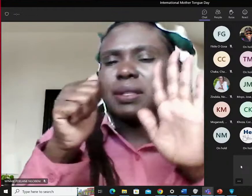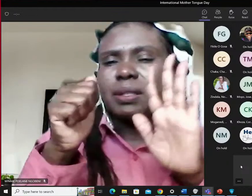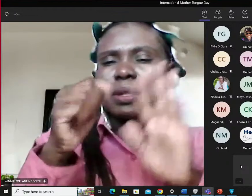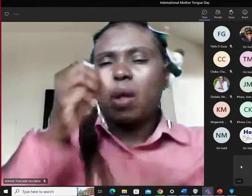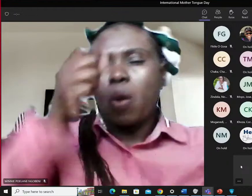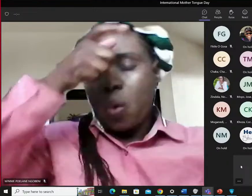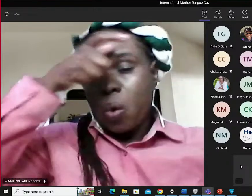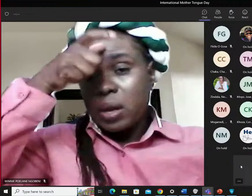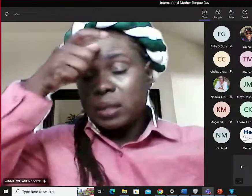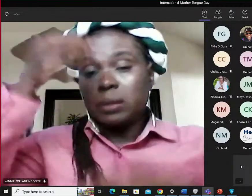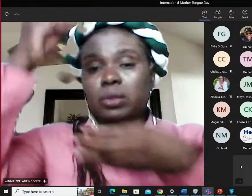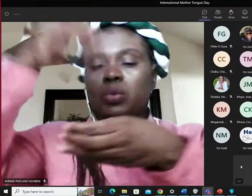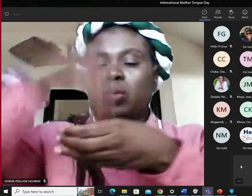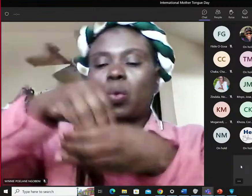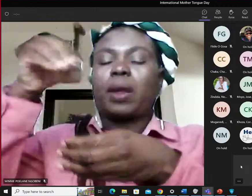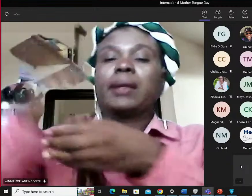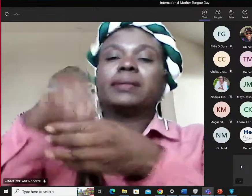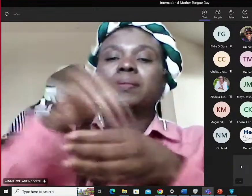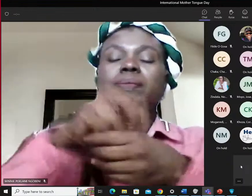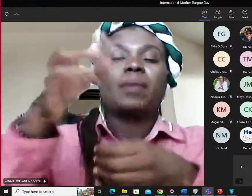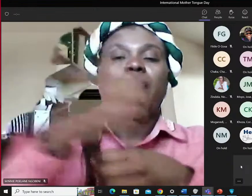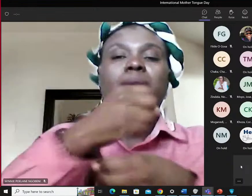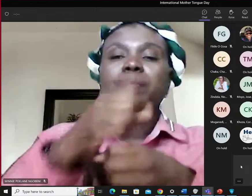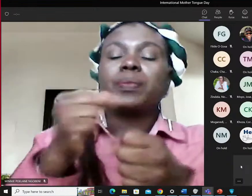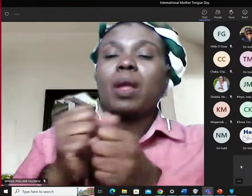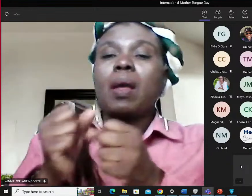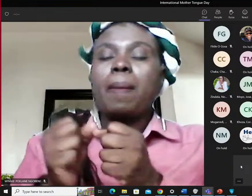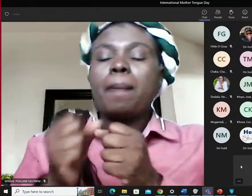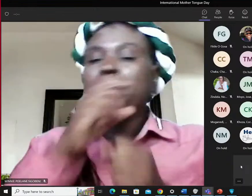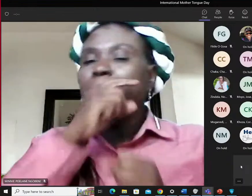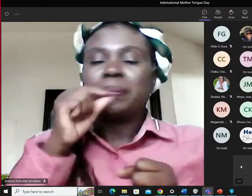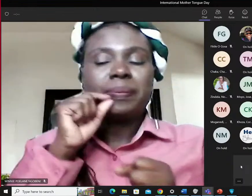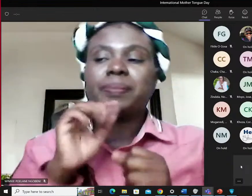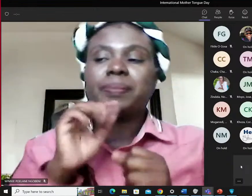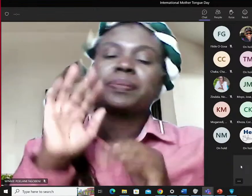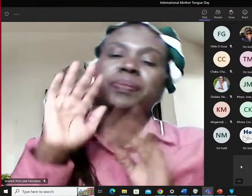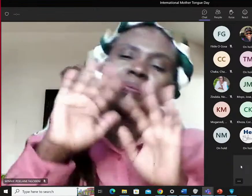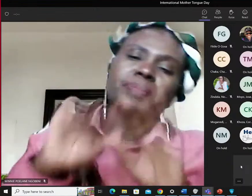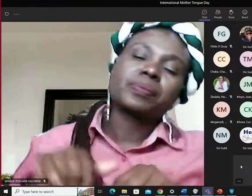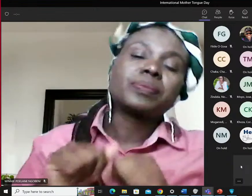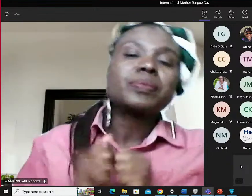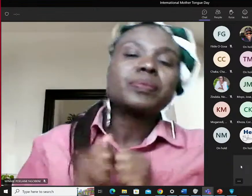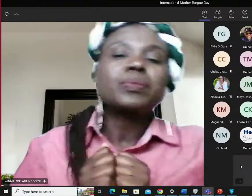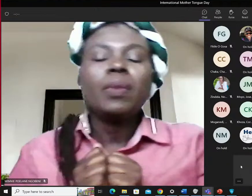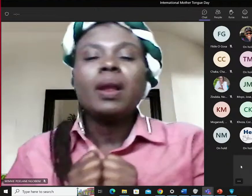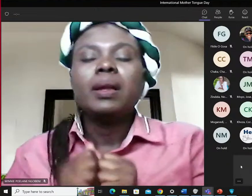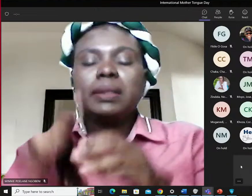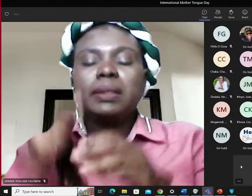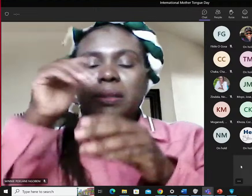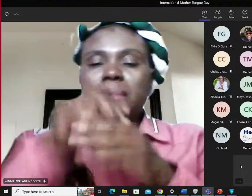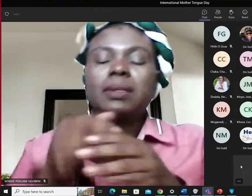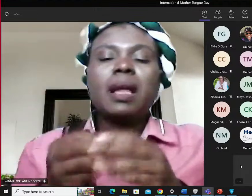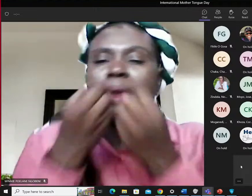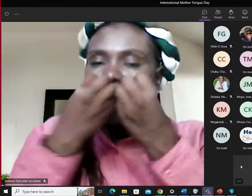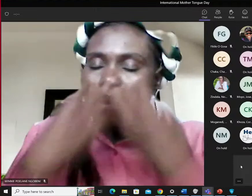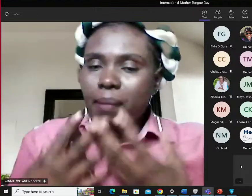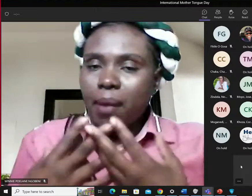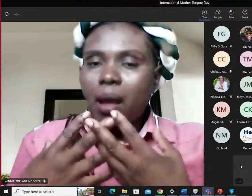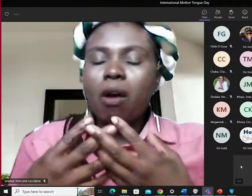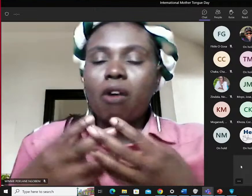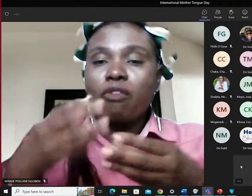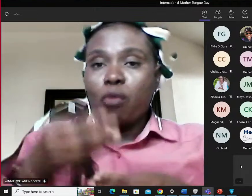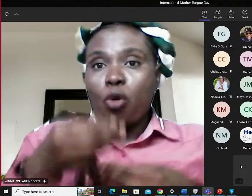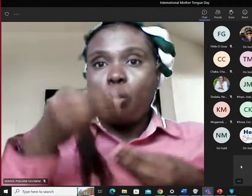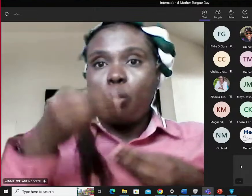participated. I'll just mention the colleges without going to detail about the number of modules. It was the College of